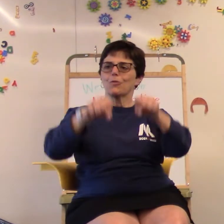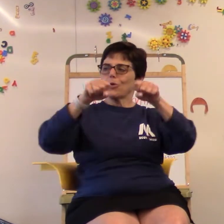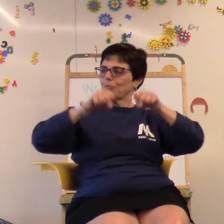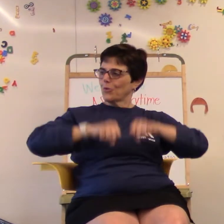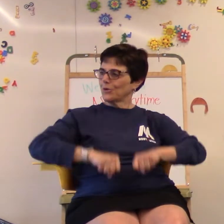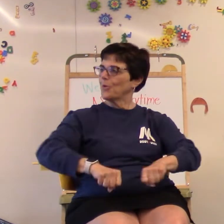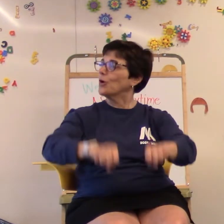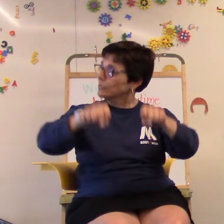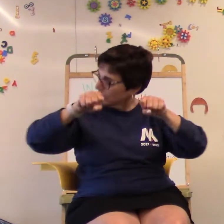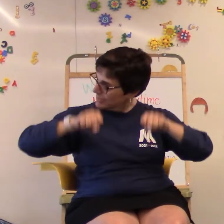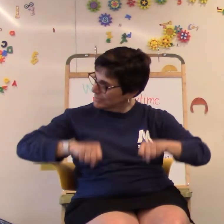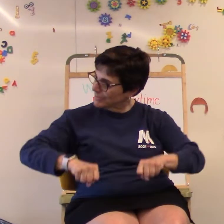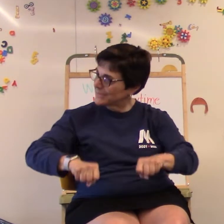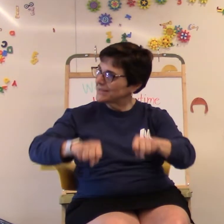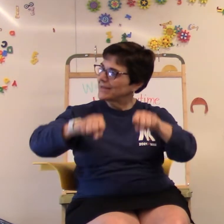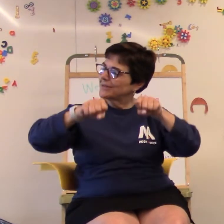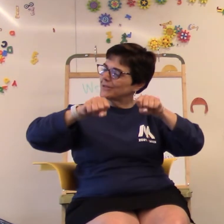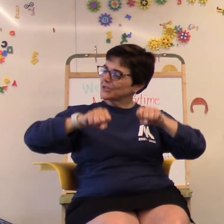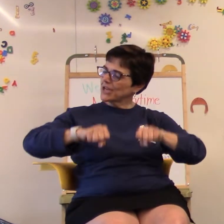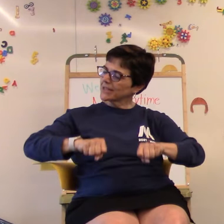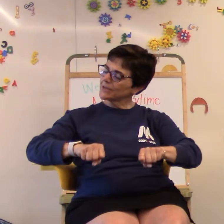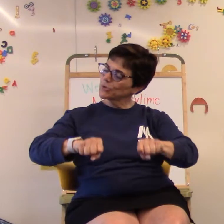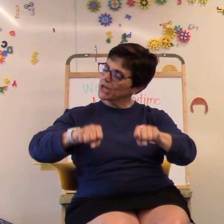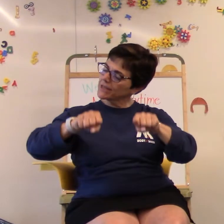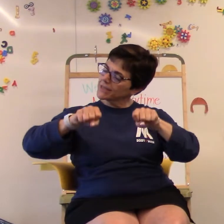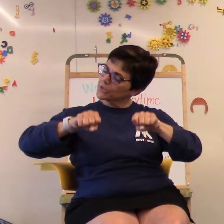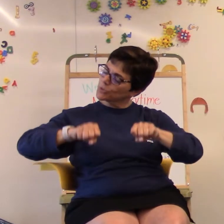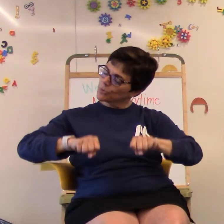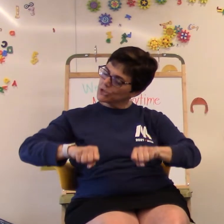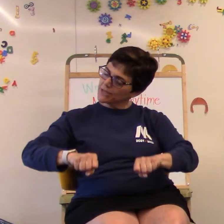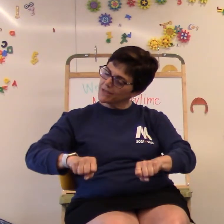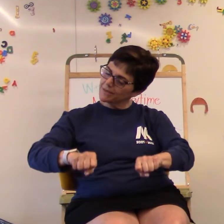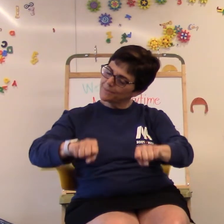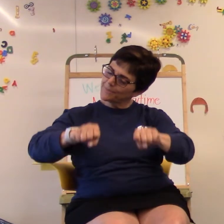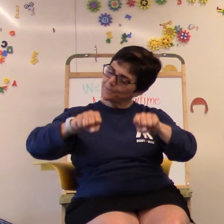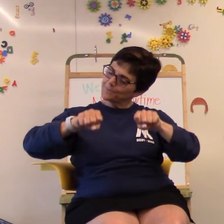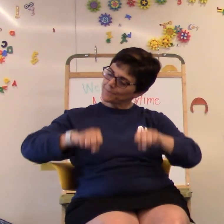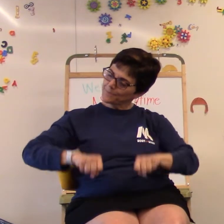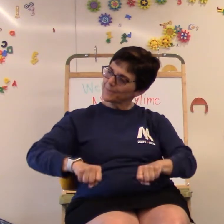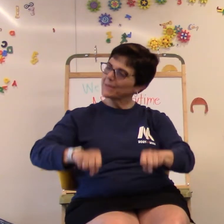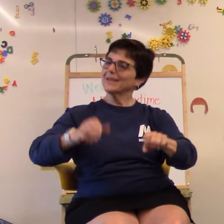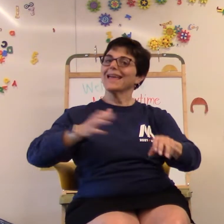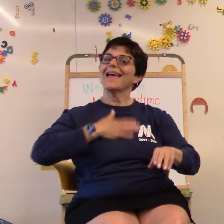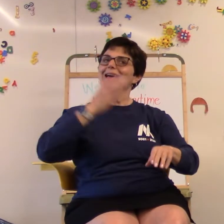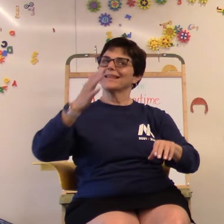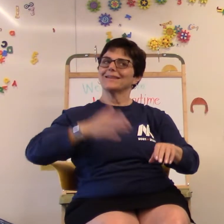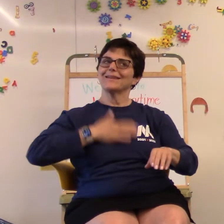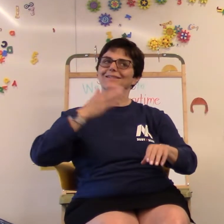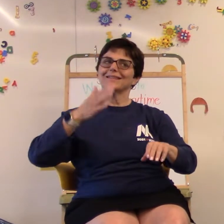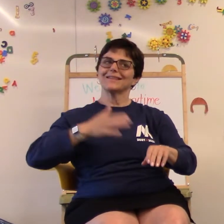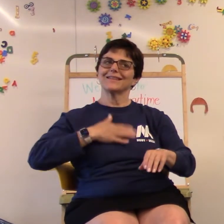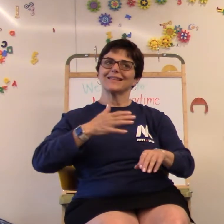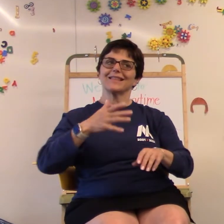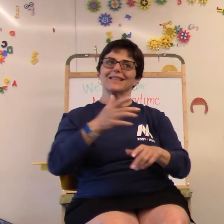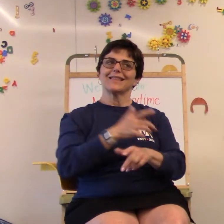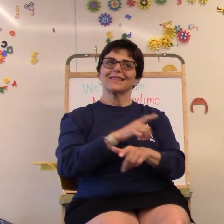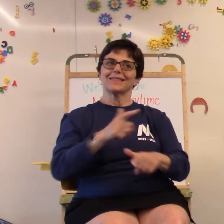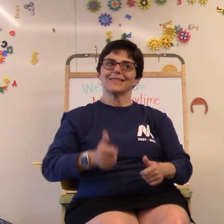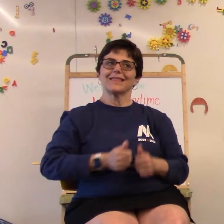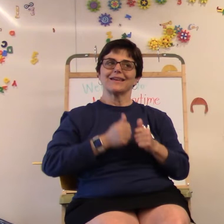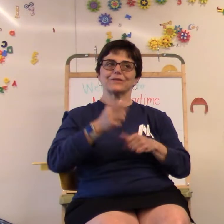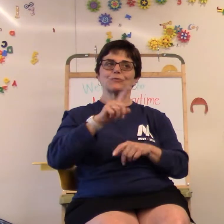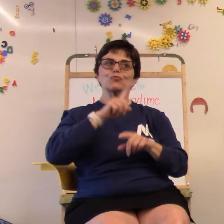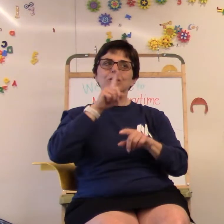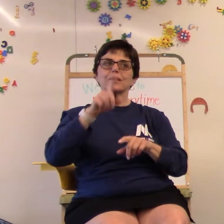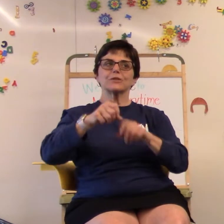Row, row, row your boat gently down the stream. Gently, we're gently, we're going gently. Merrily, merrily, merrily, merrily, life is but a